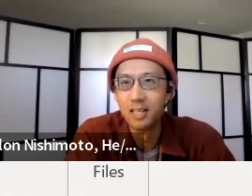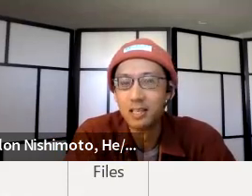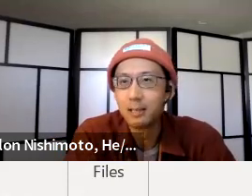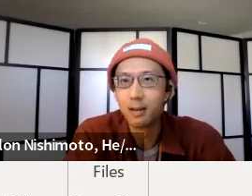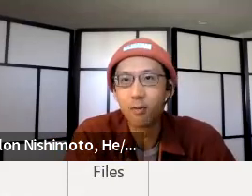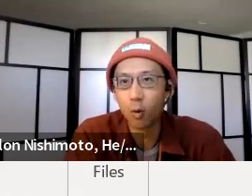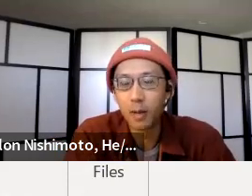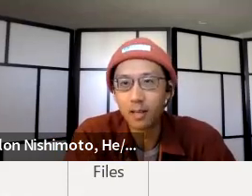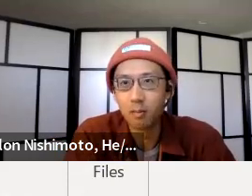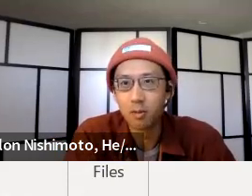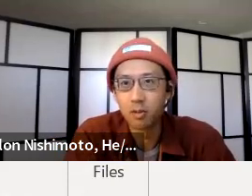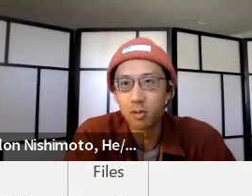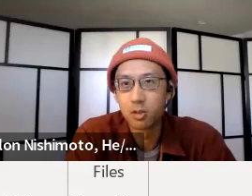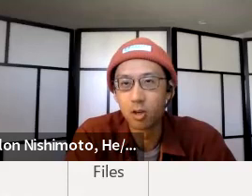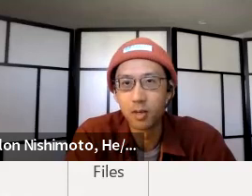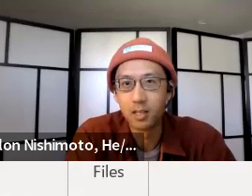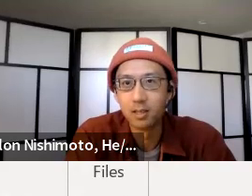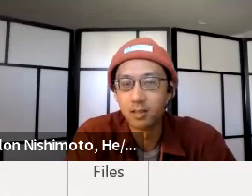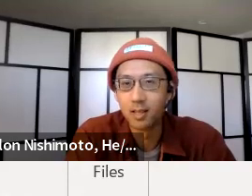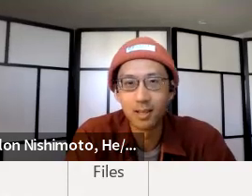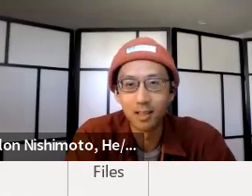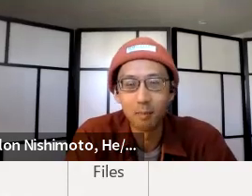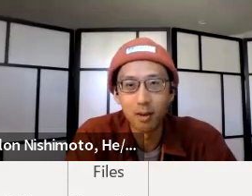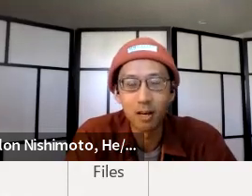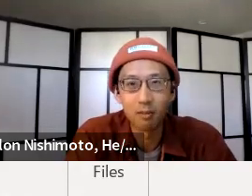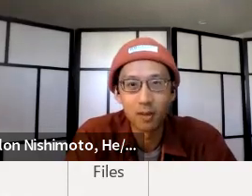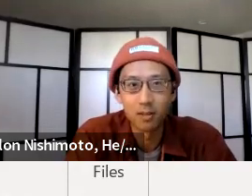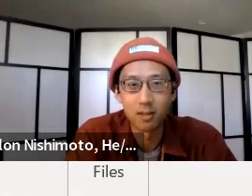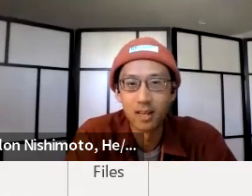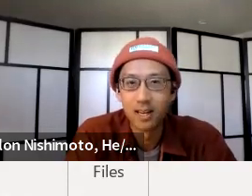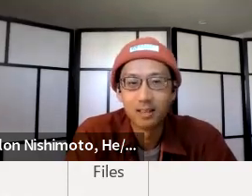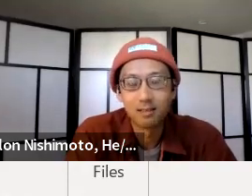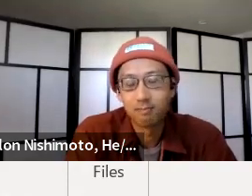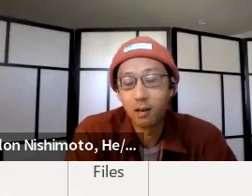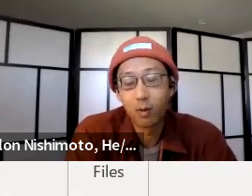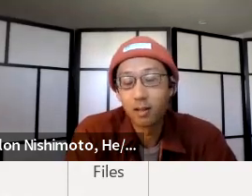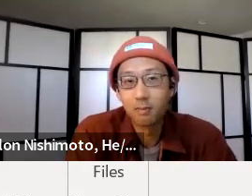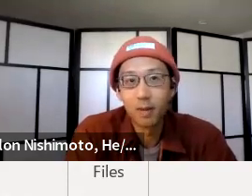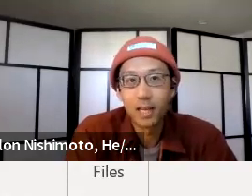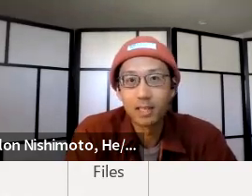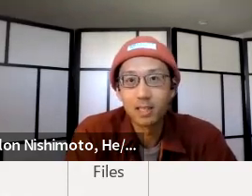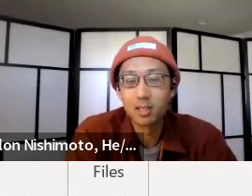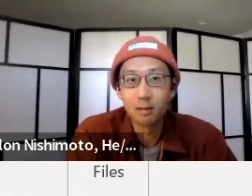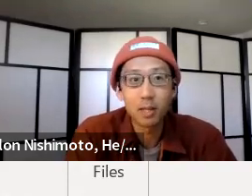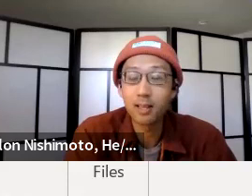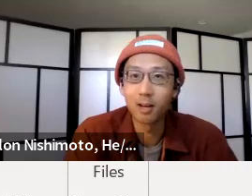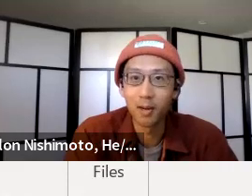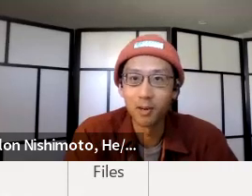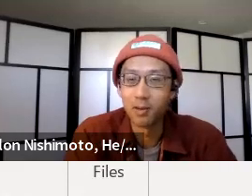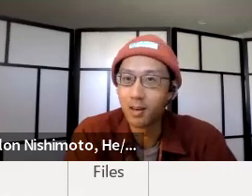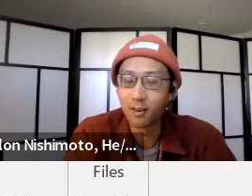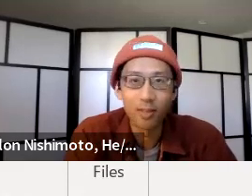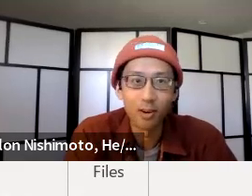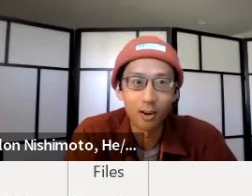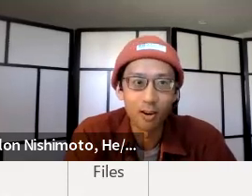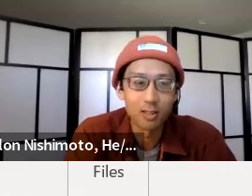for making some of the determinations in the mental health field. I rarely am making a decision completely on my